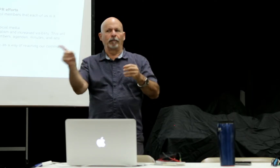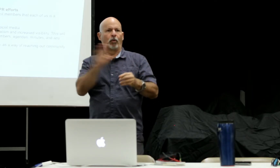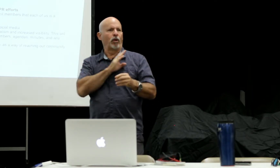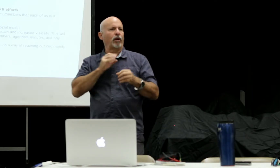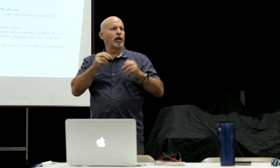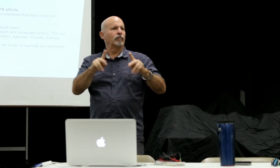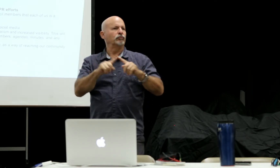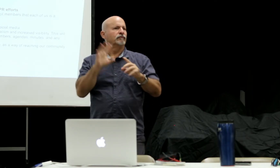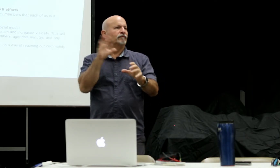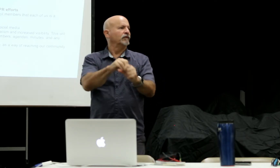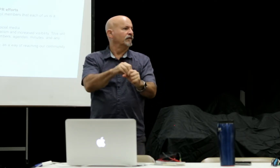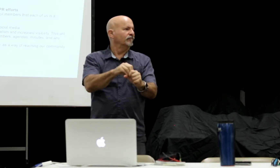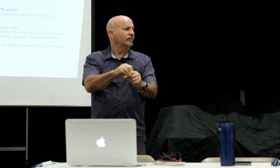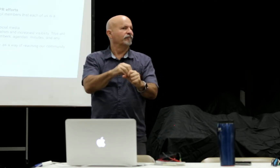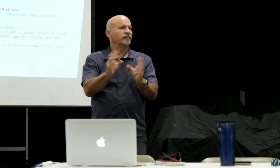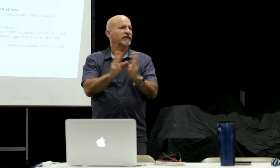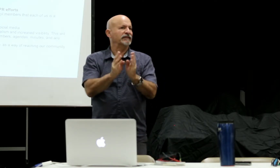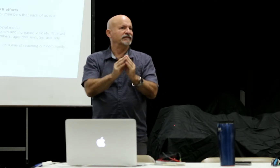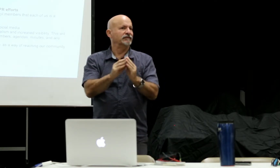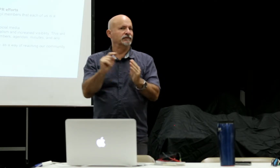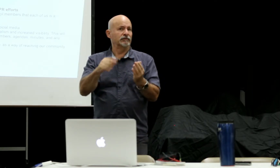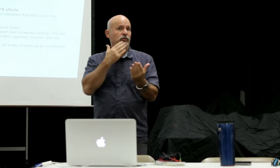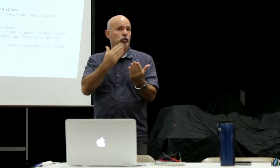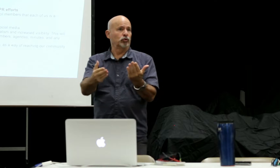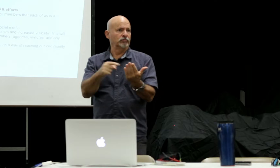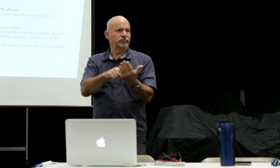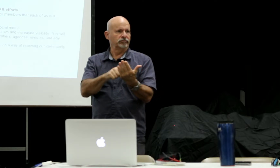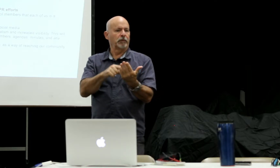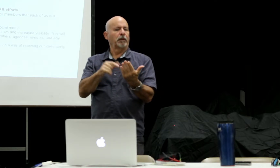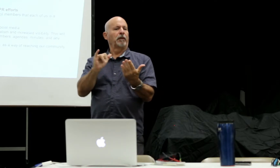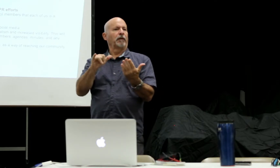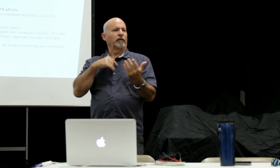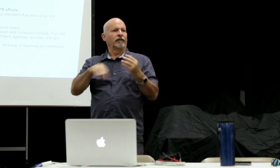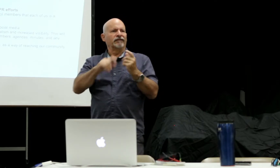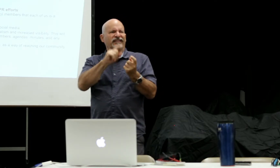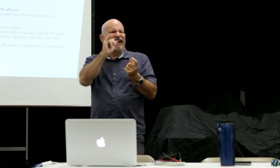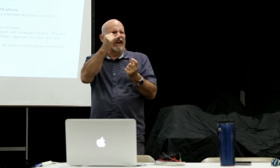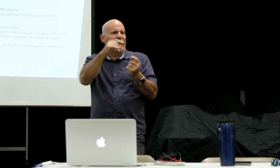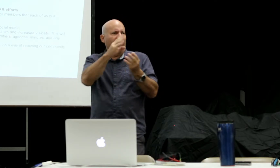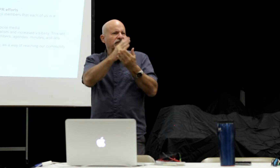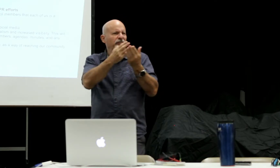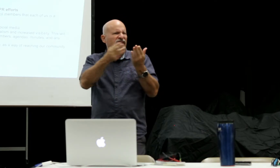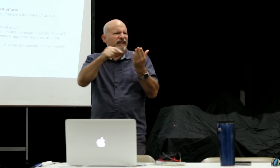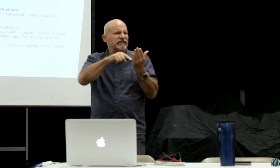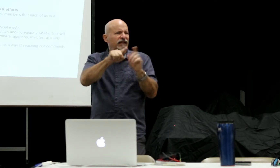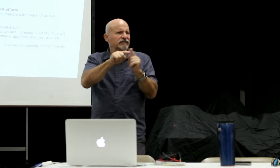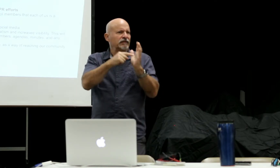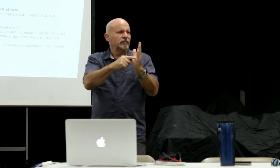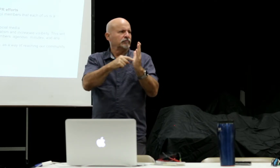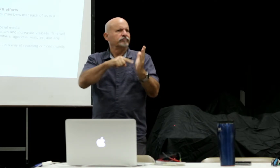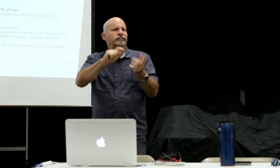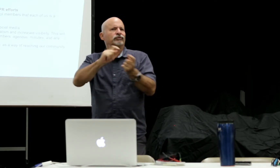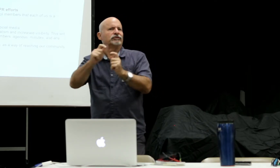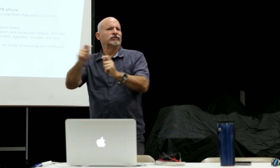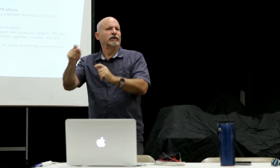some of those things. So we want to make sure that board members can be involved in the meetings. There are some other things,